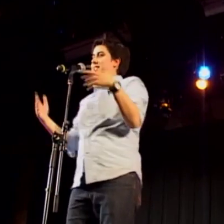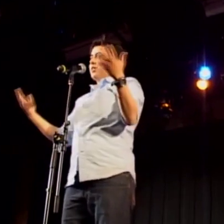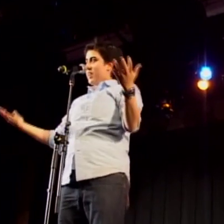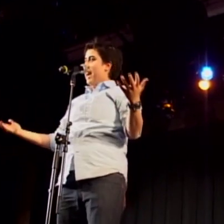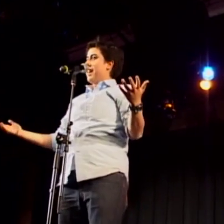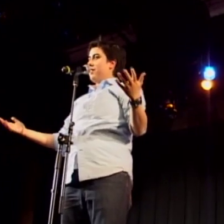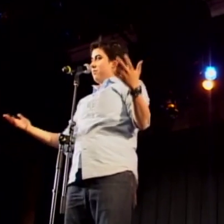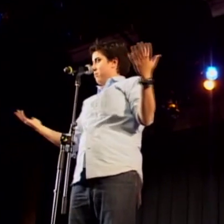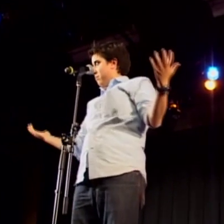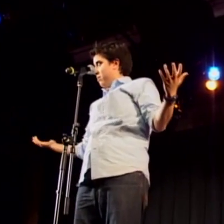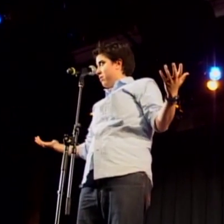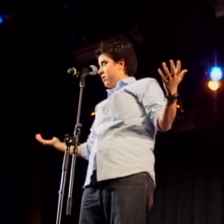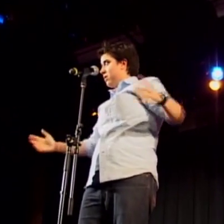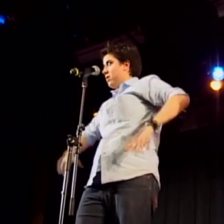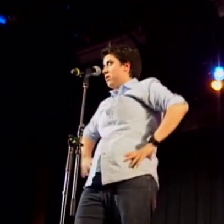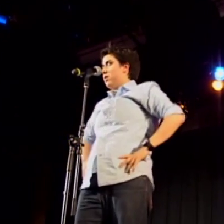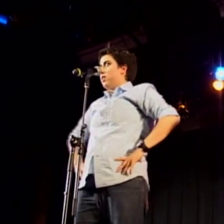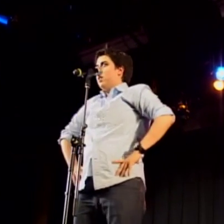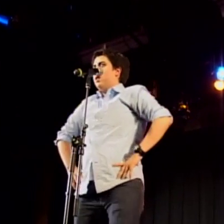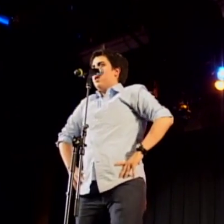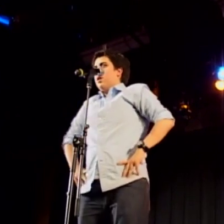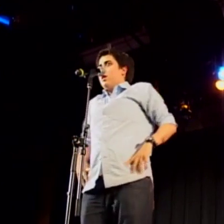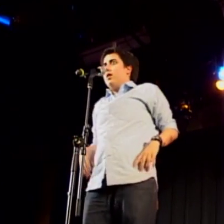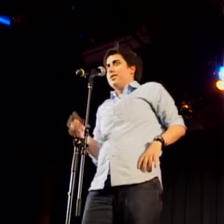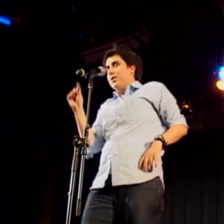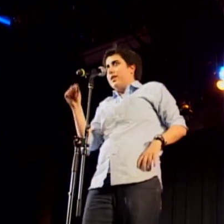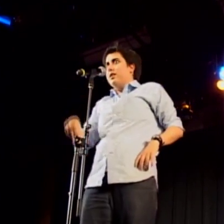Okay, so he's a little gay.